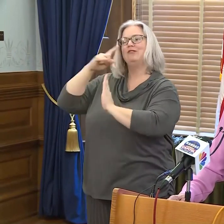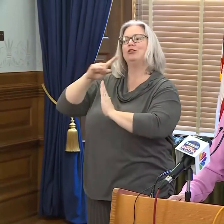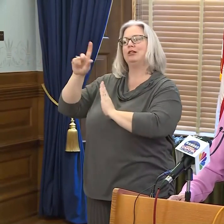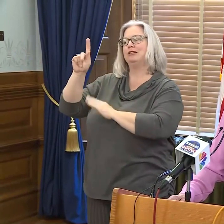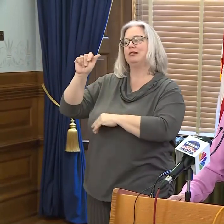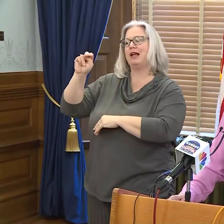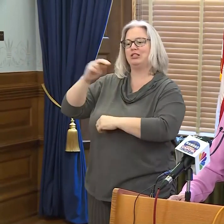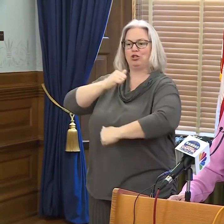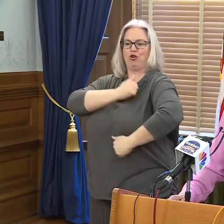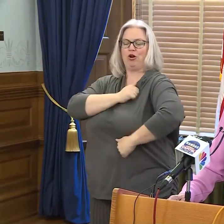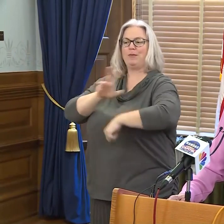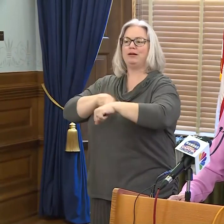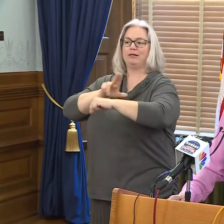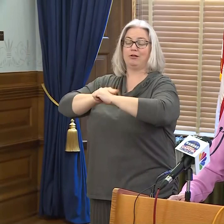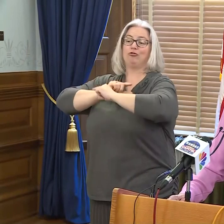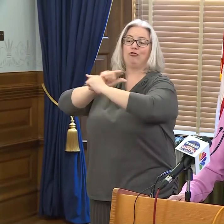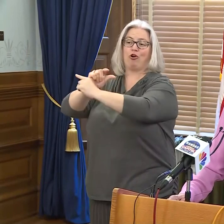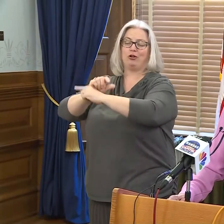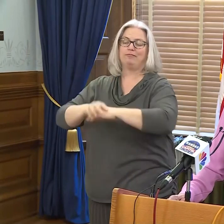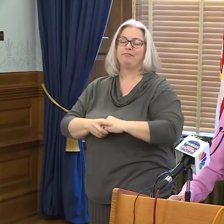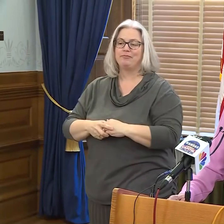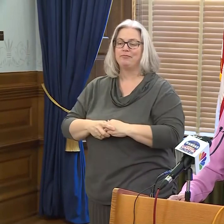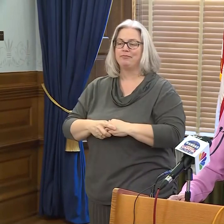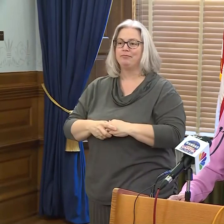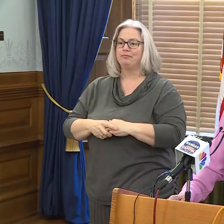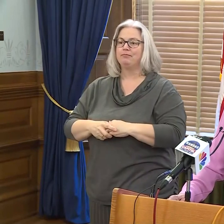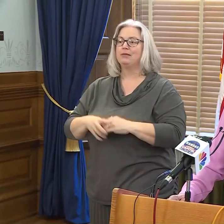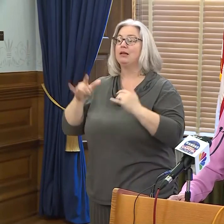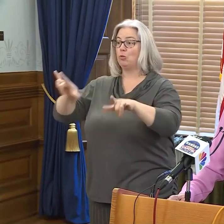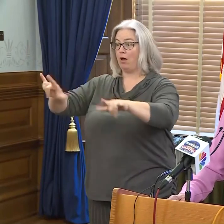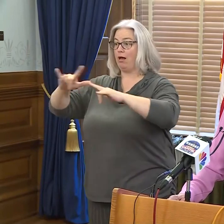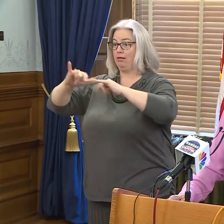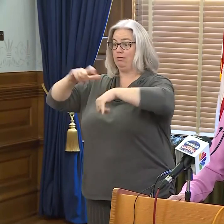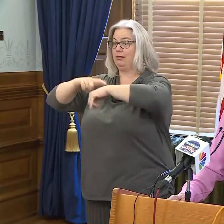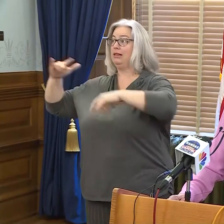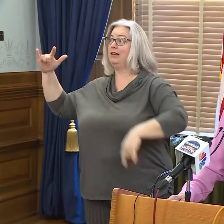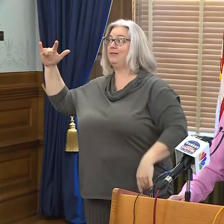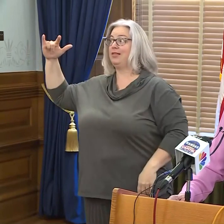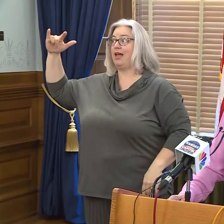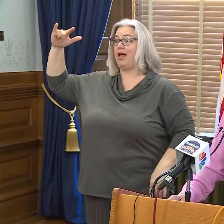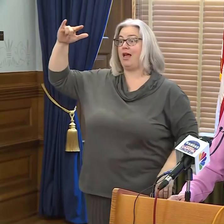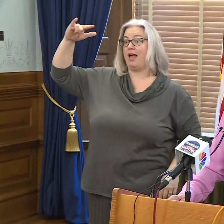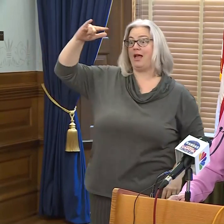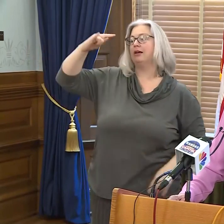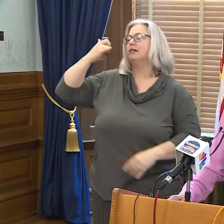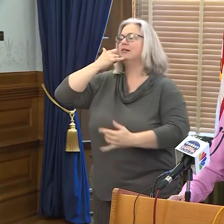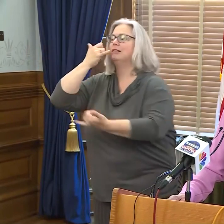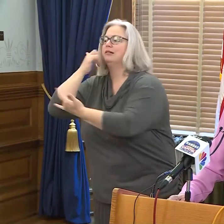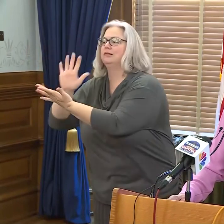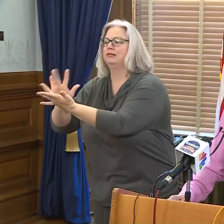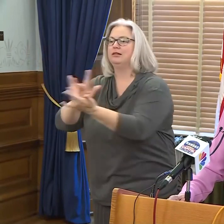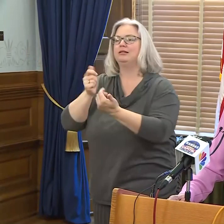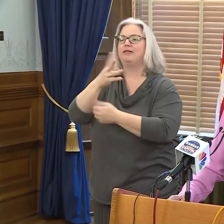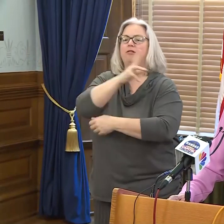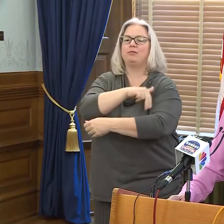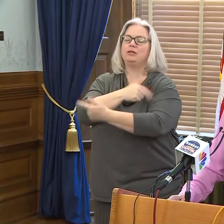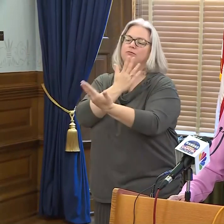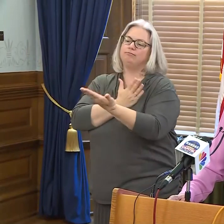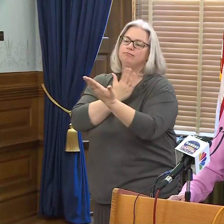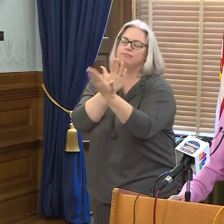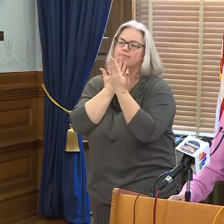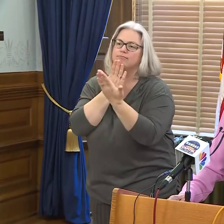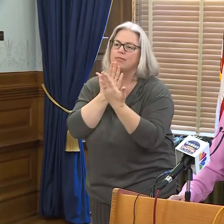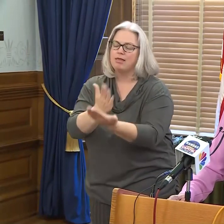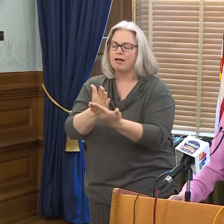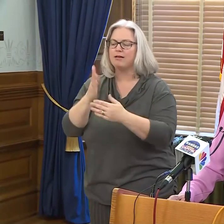Kansas Army National Guard. While in flight, he's making contact with several hospitals to offer our sincere